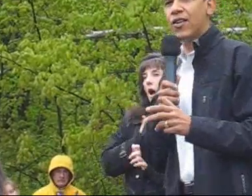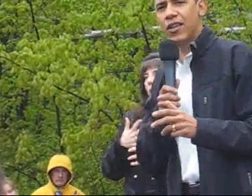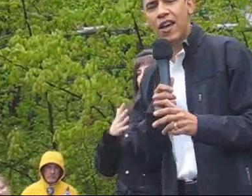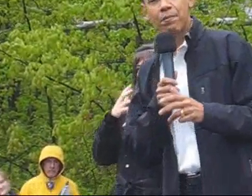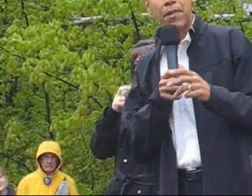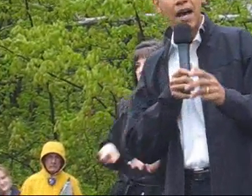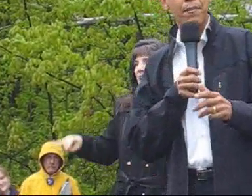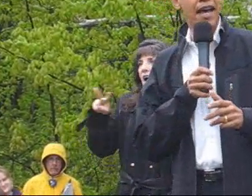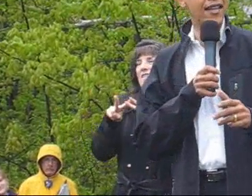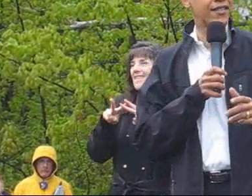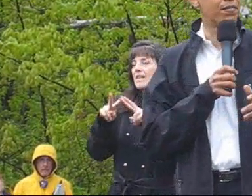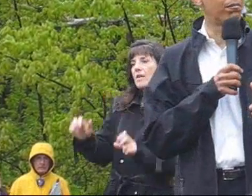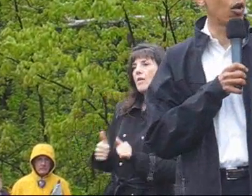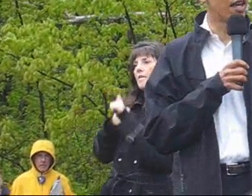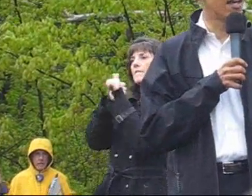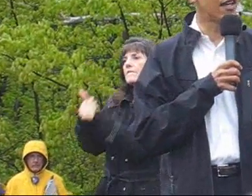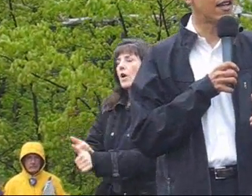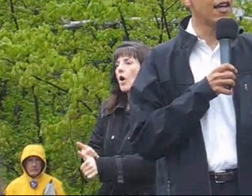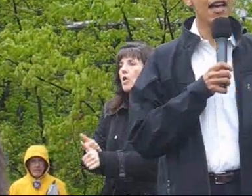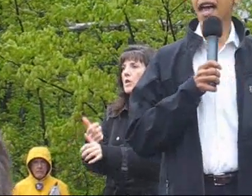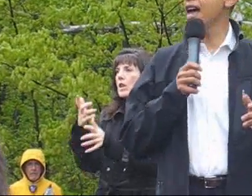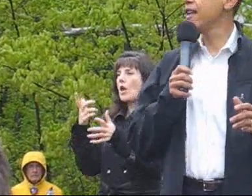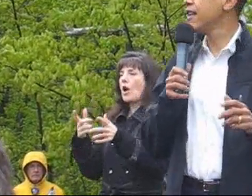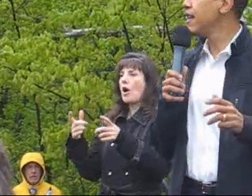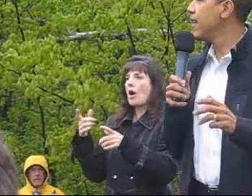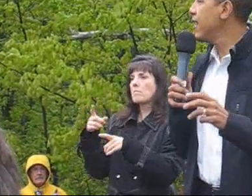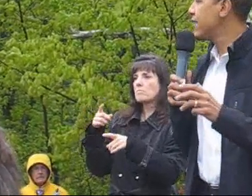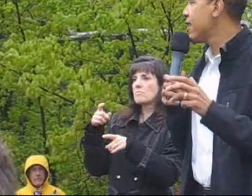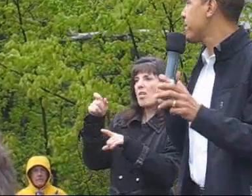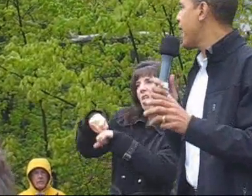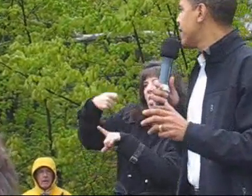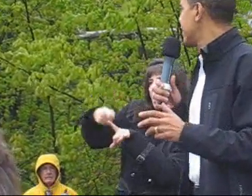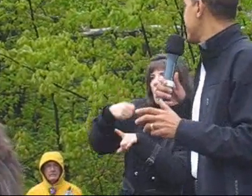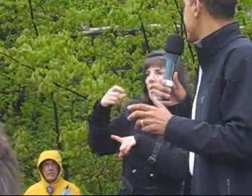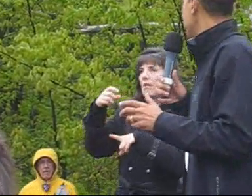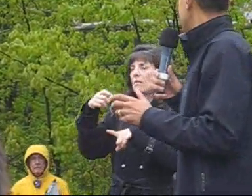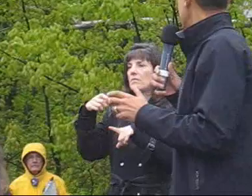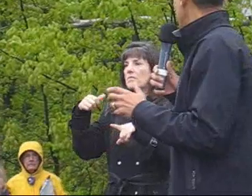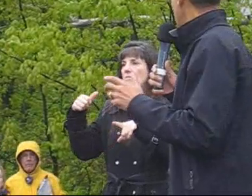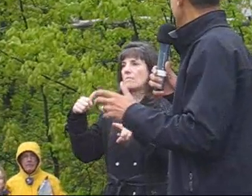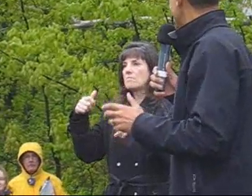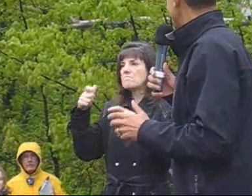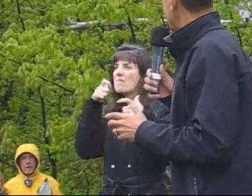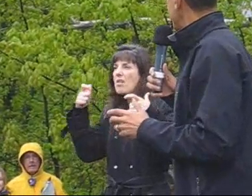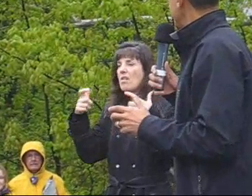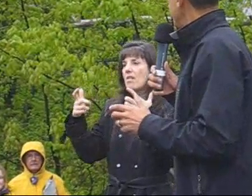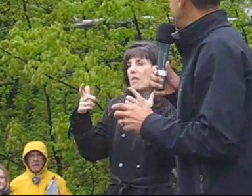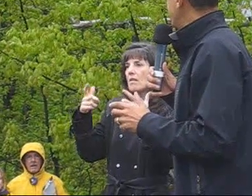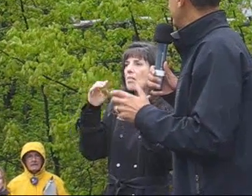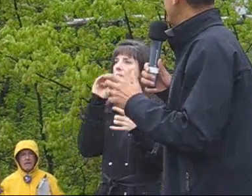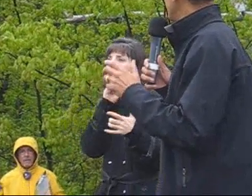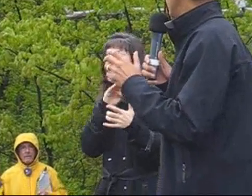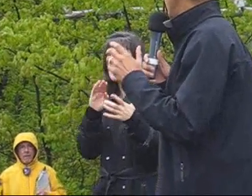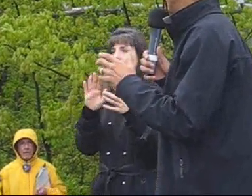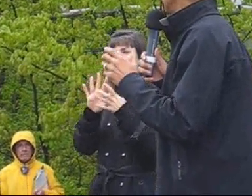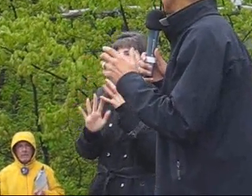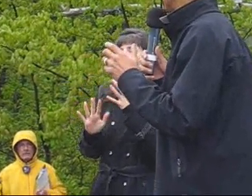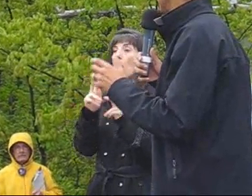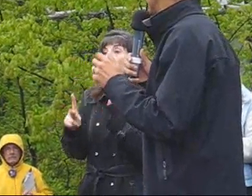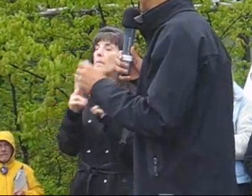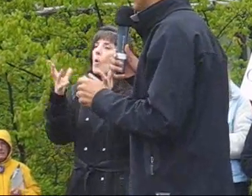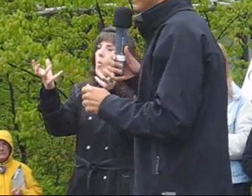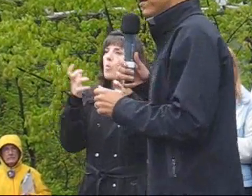is based only on bombast and bullying and in some cases, lies. People